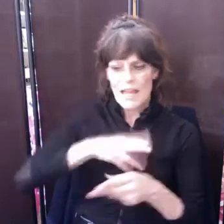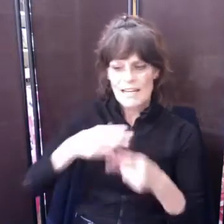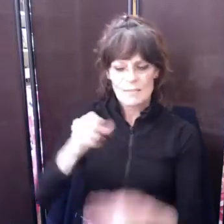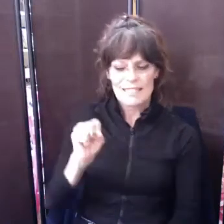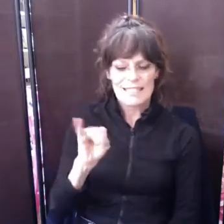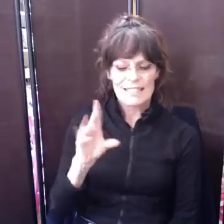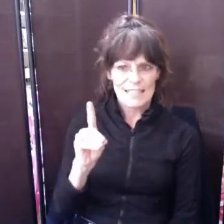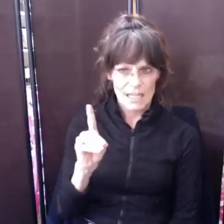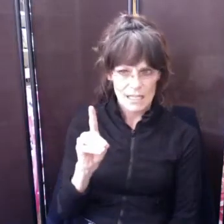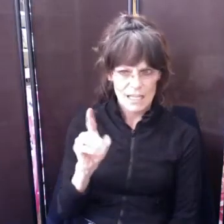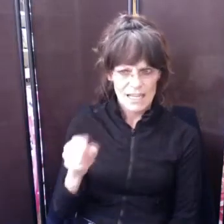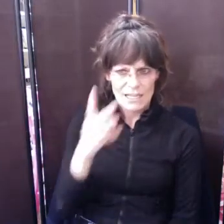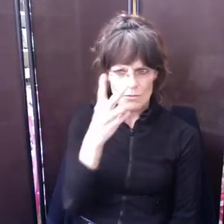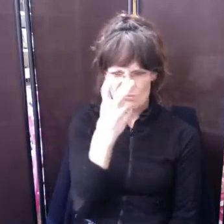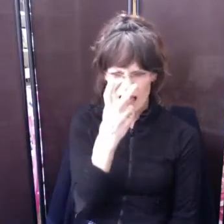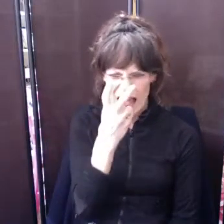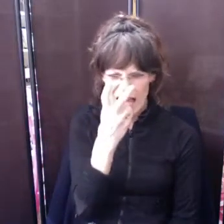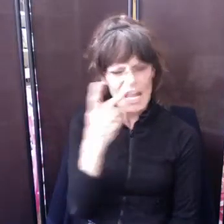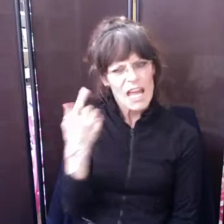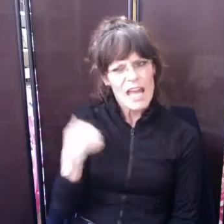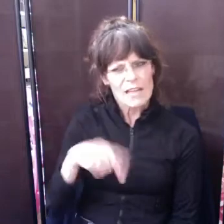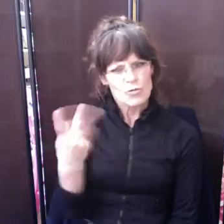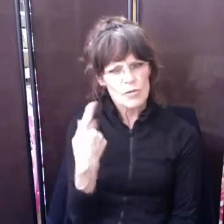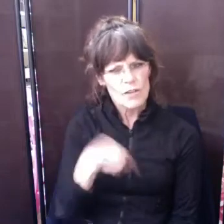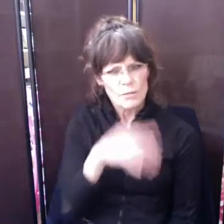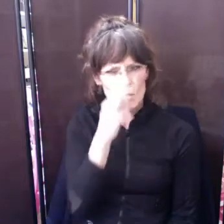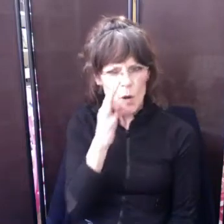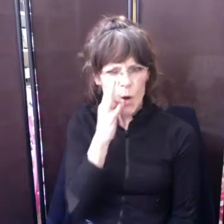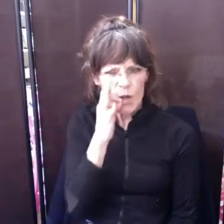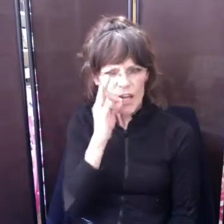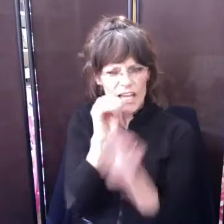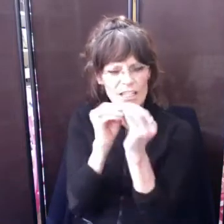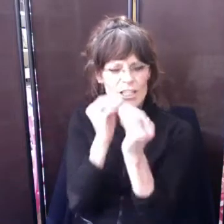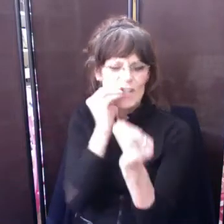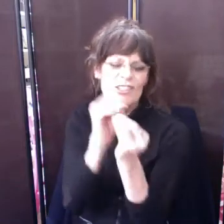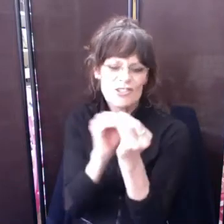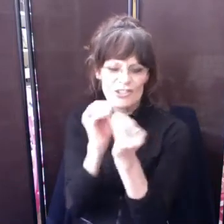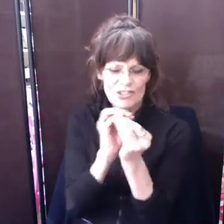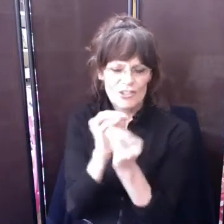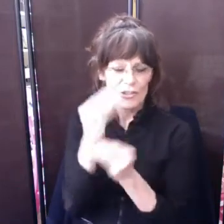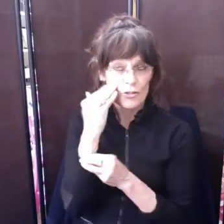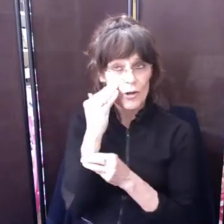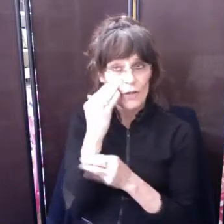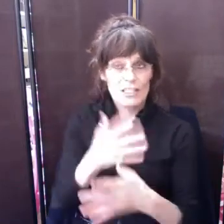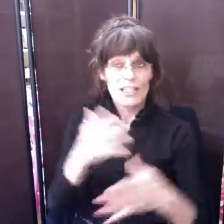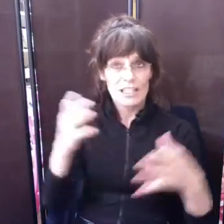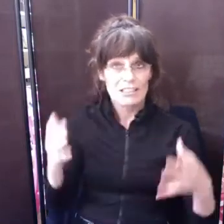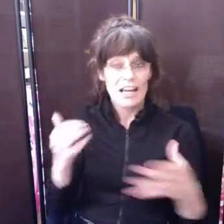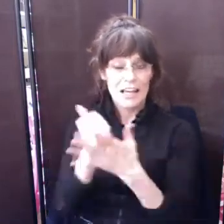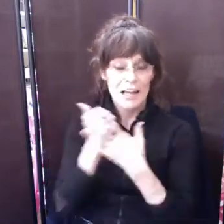was blind, and we used to smoke dope and neck during my sessions. So, you know, I was getting an enormous amount of help from Sid.